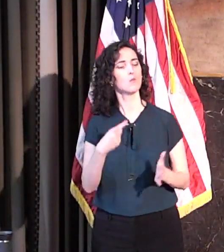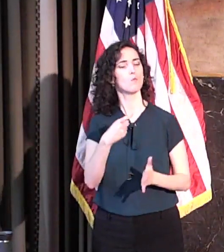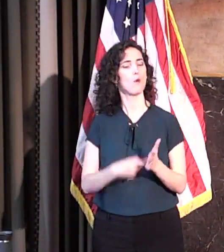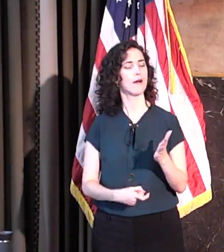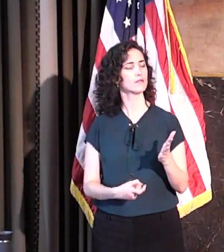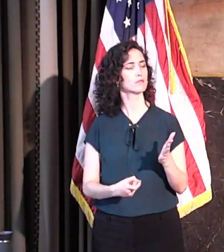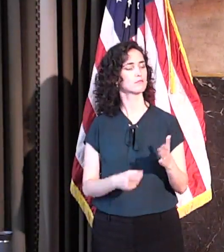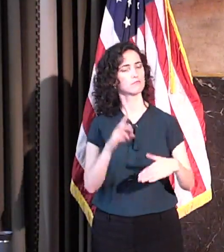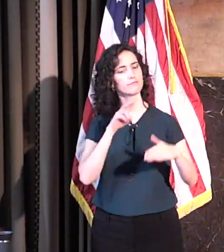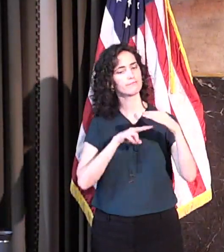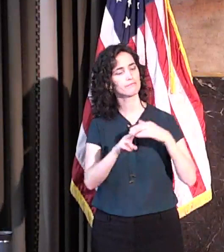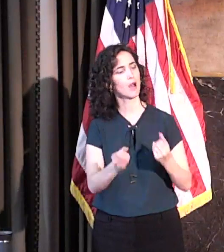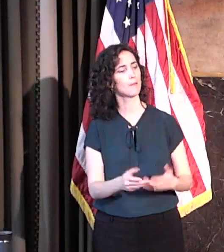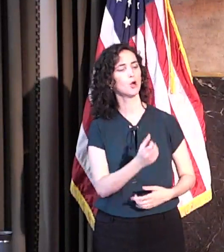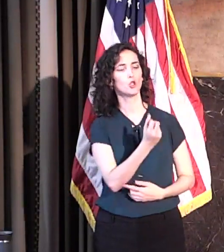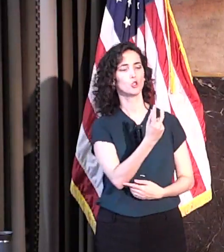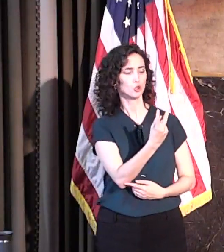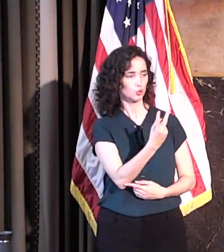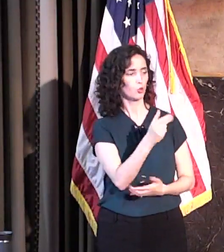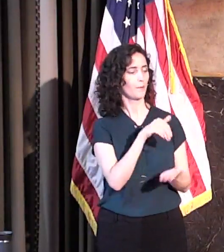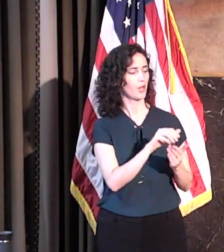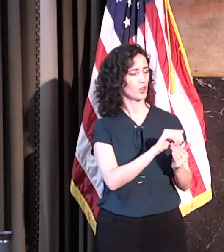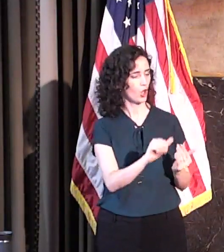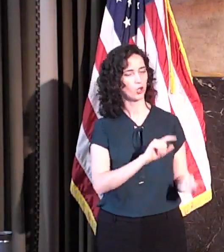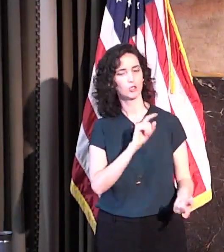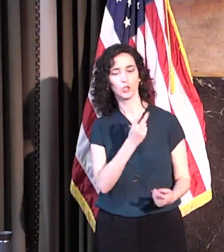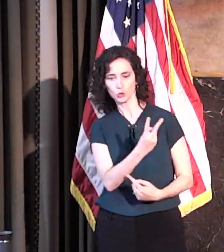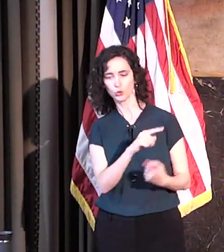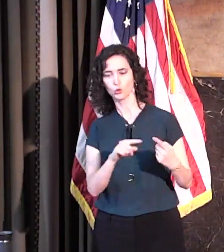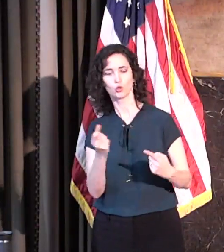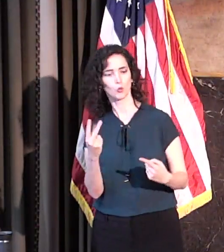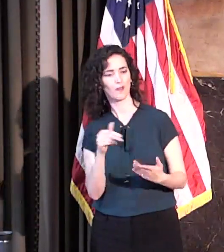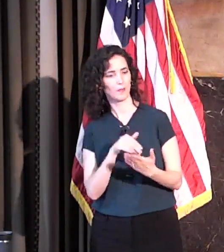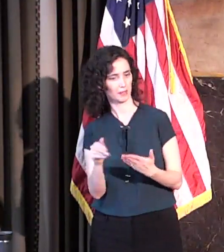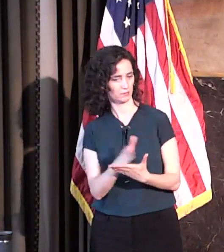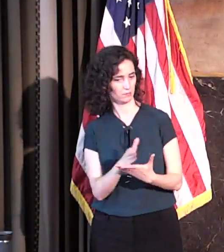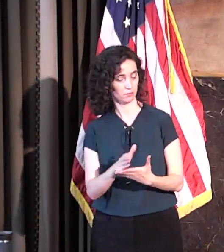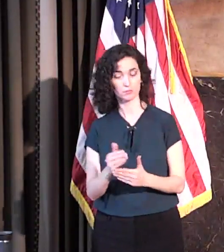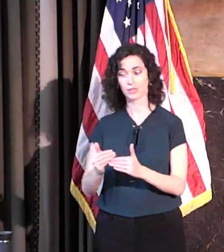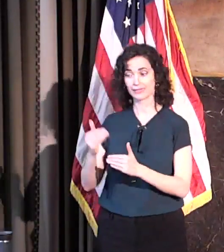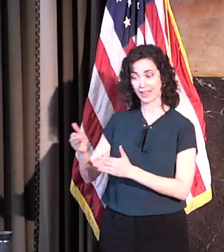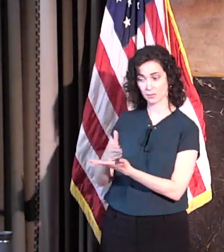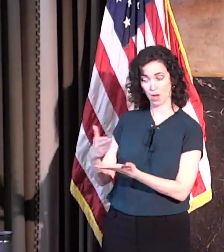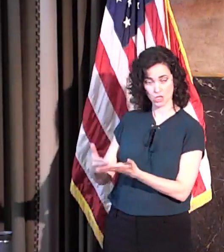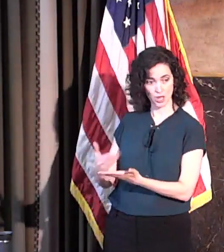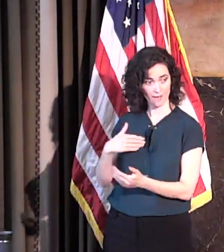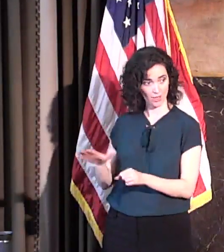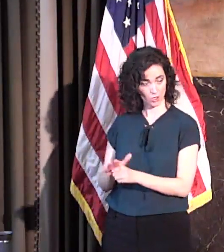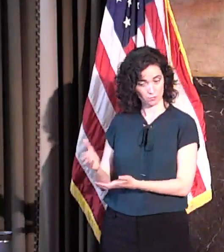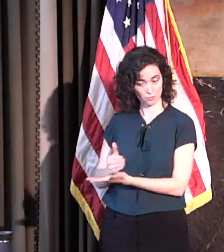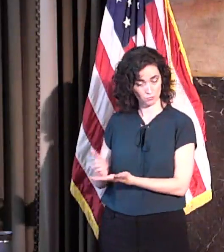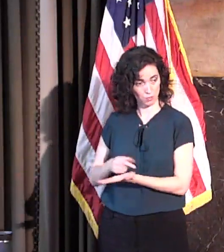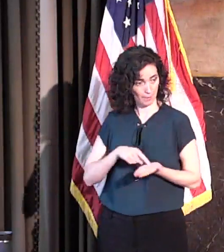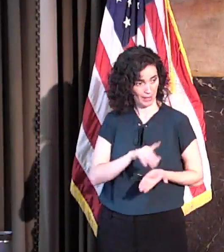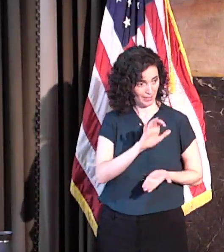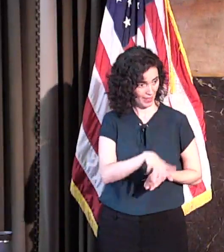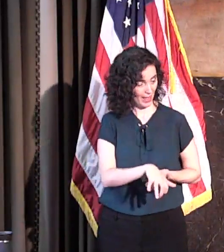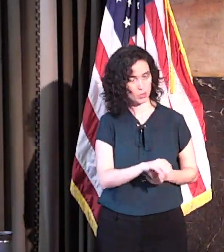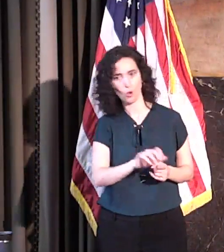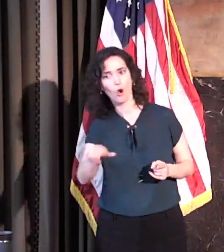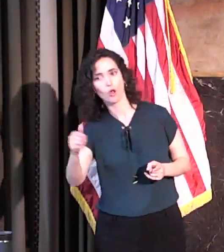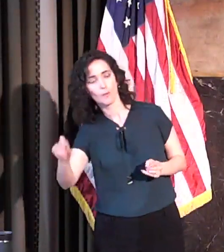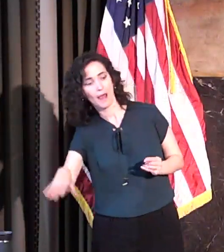the projected cost. Is there enough revenue in the current projection to pay for that, or is that something else where you would need to? Yeah, and See what it's the